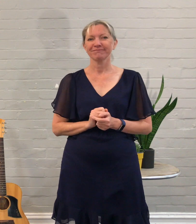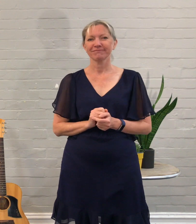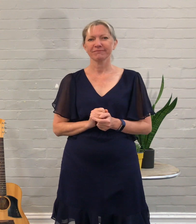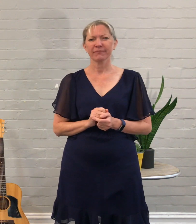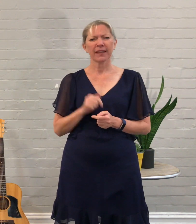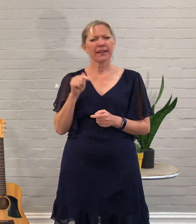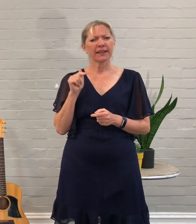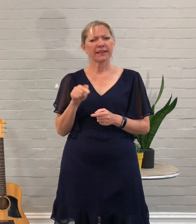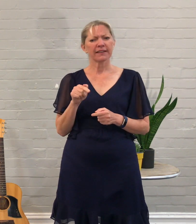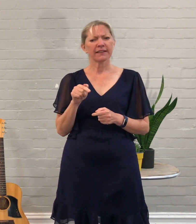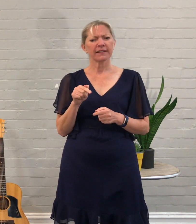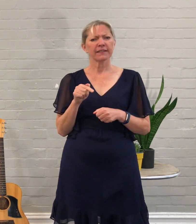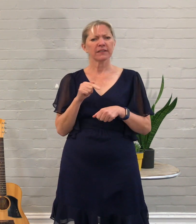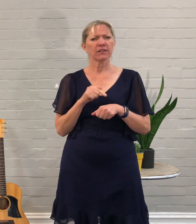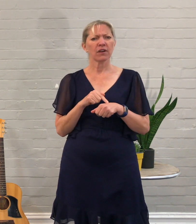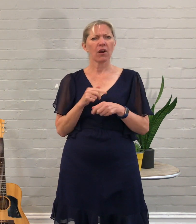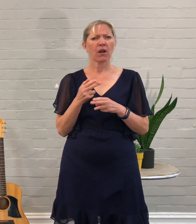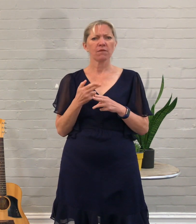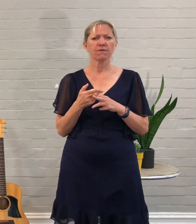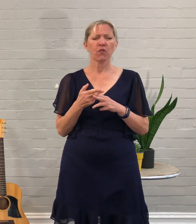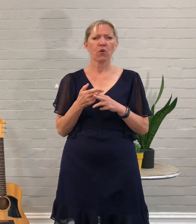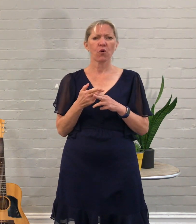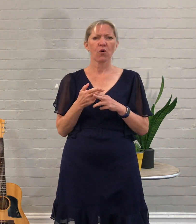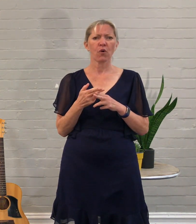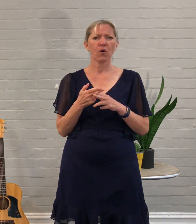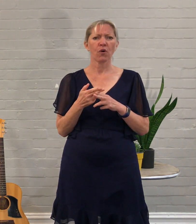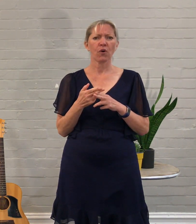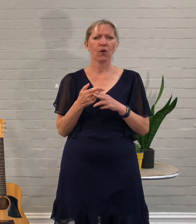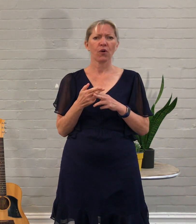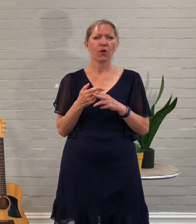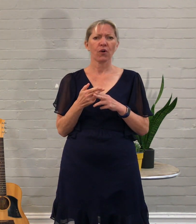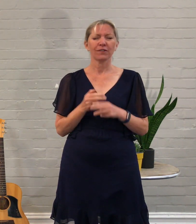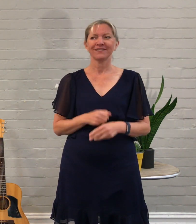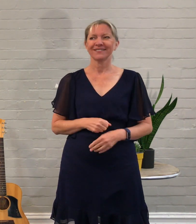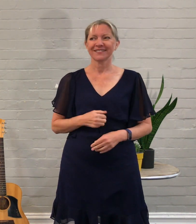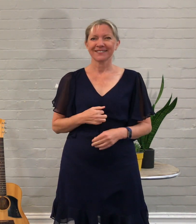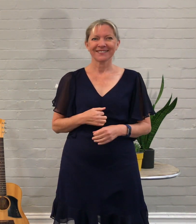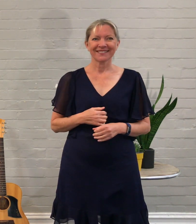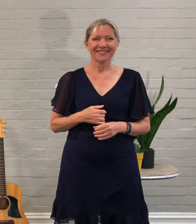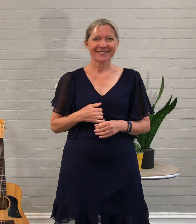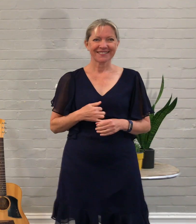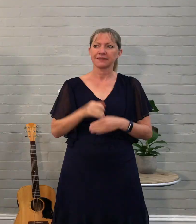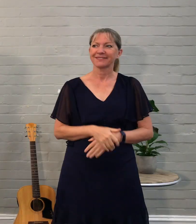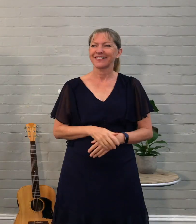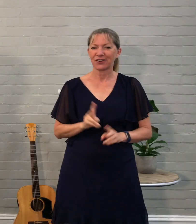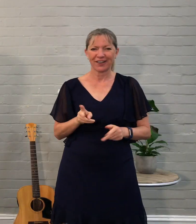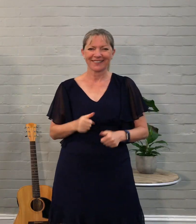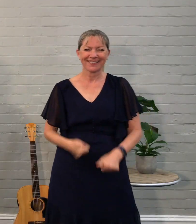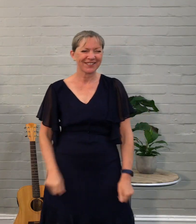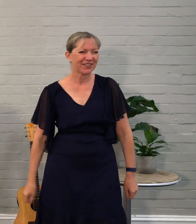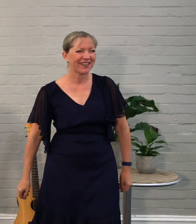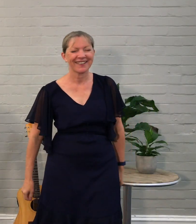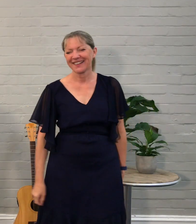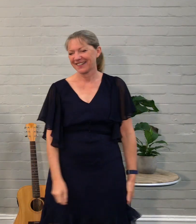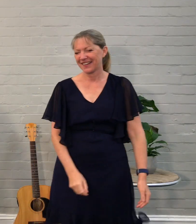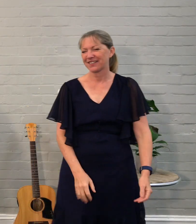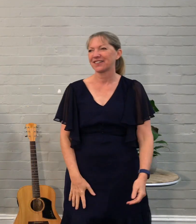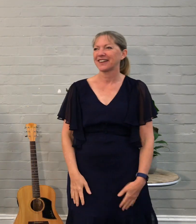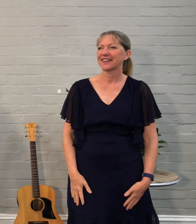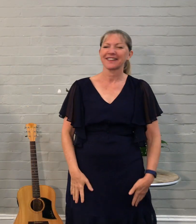This is also a moment for us to... sorry, my brain is just like... Start again. I'm really